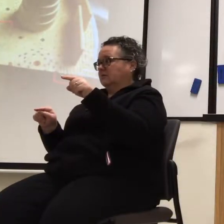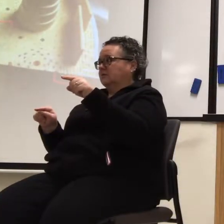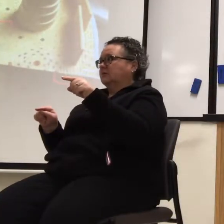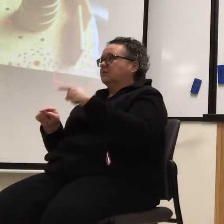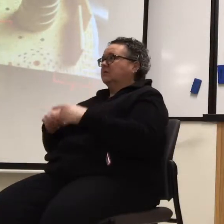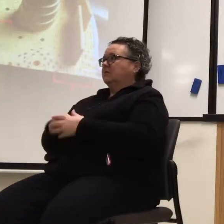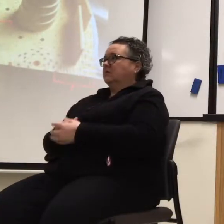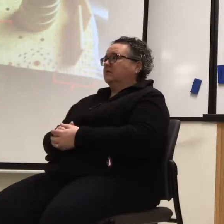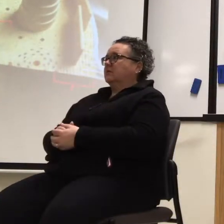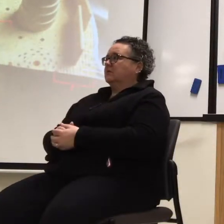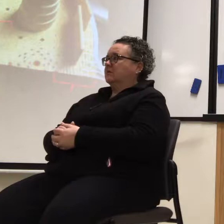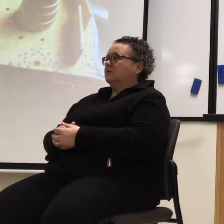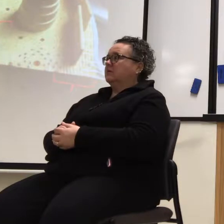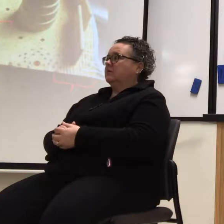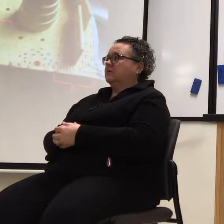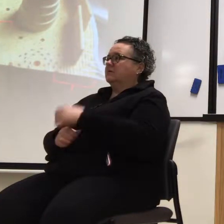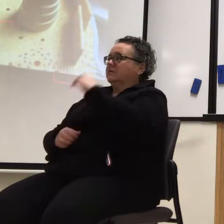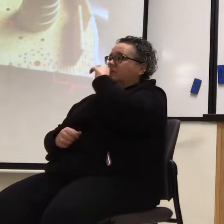Okay.